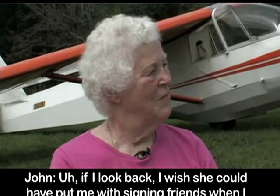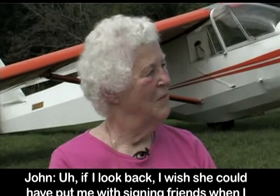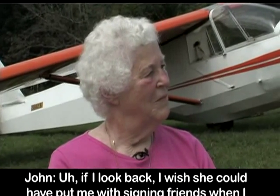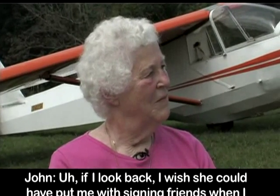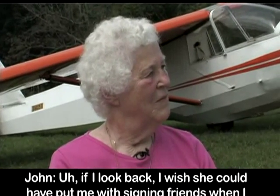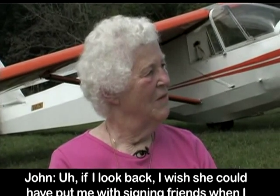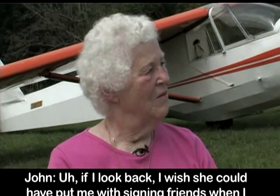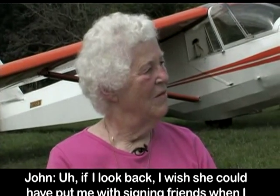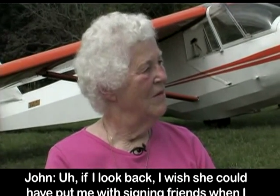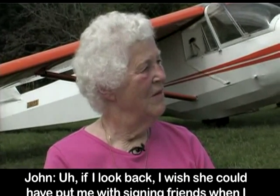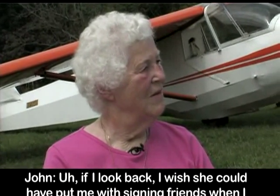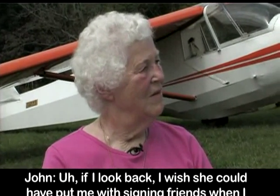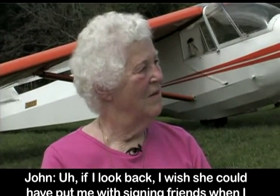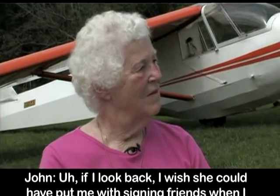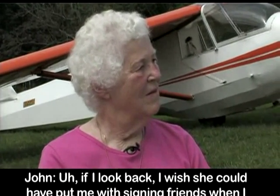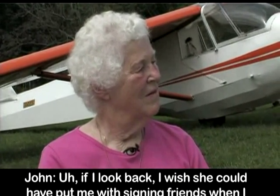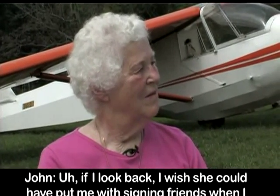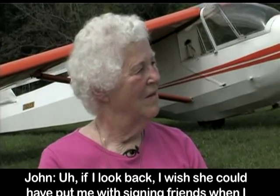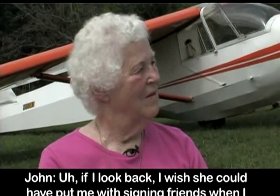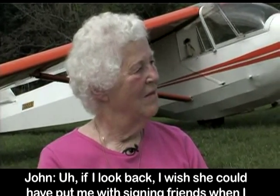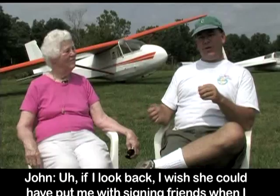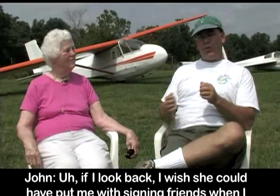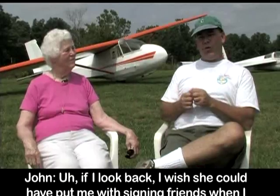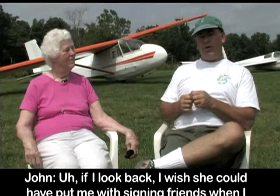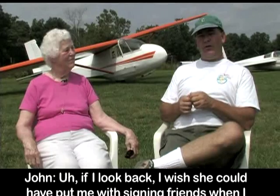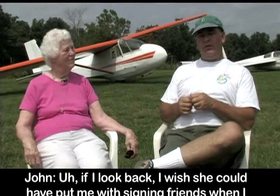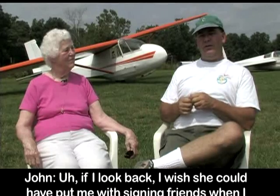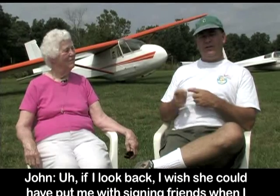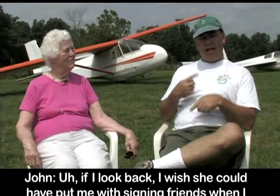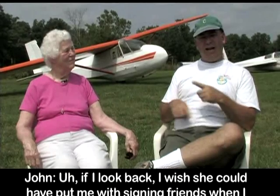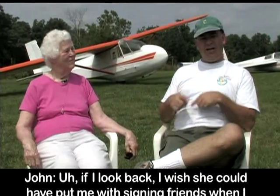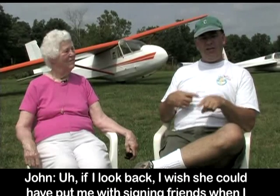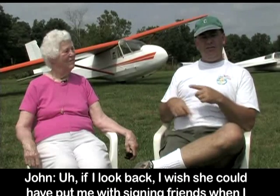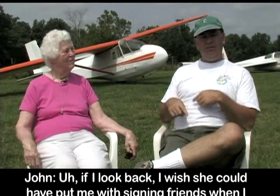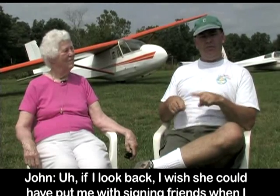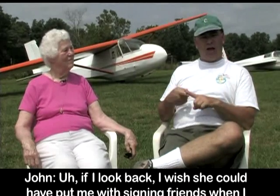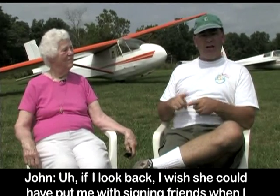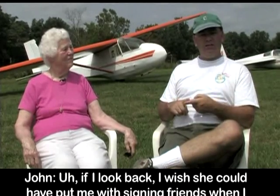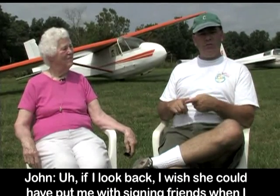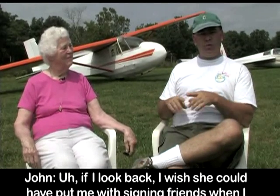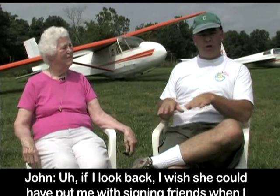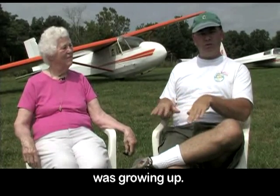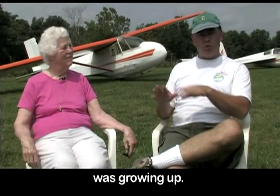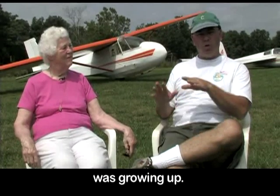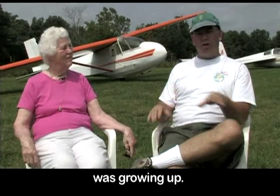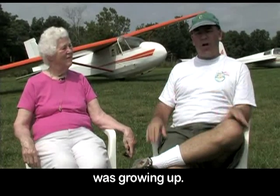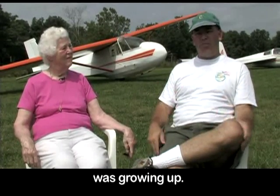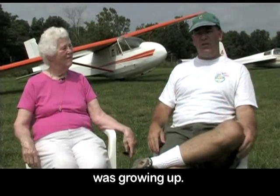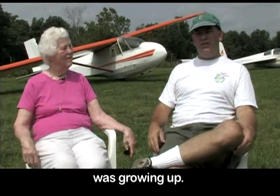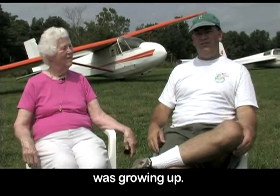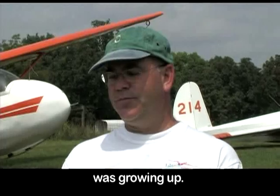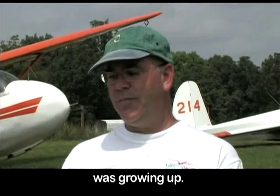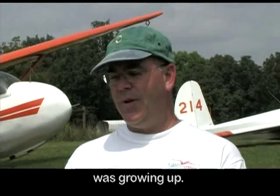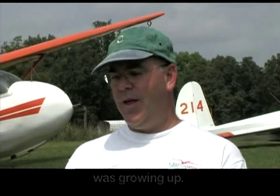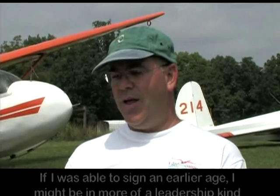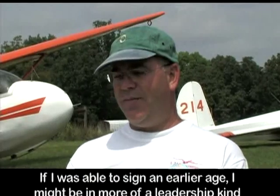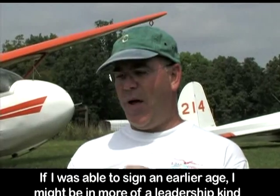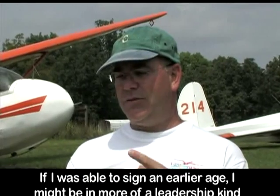where could I put me with tiny thing when I was growing up? If I was